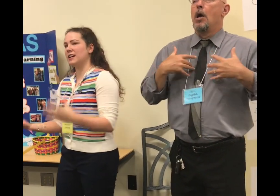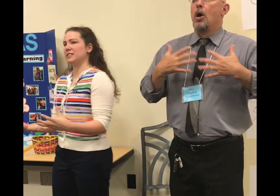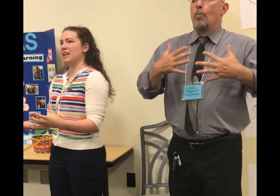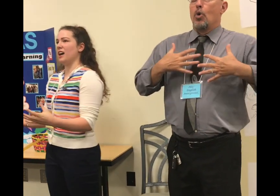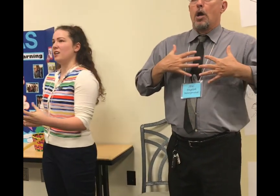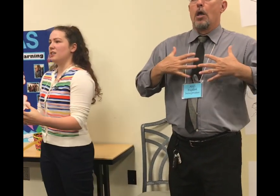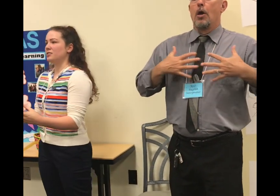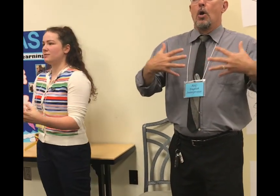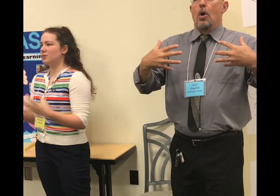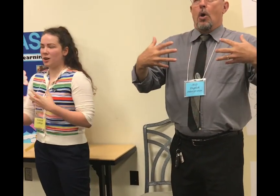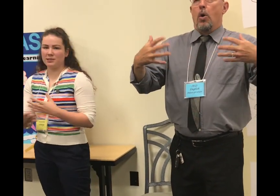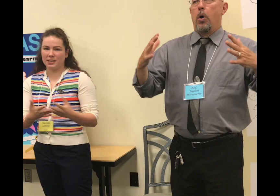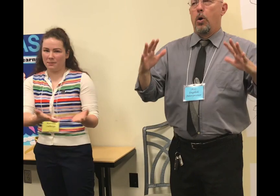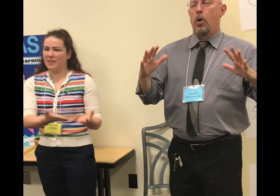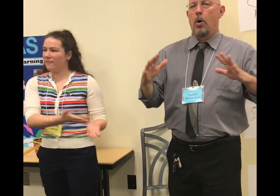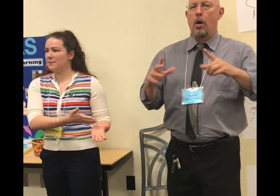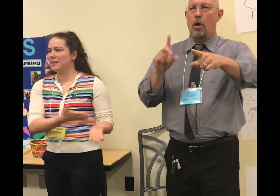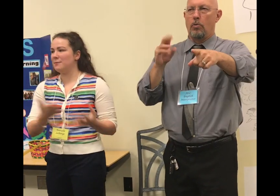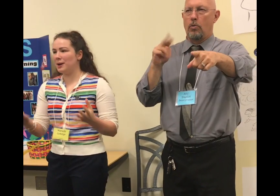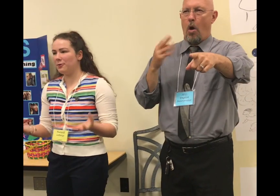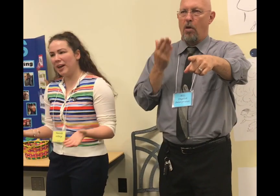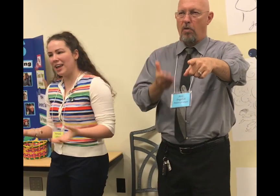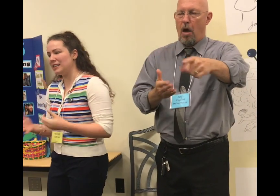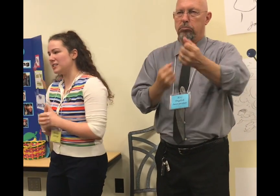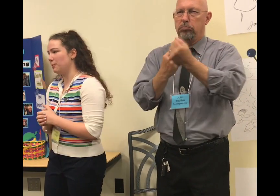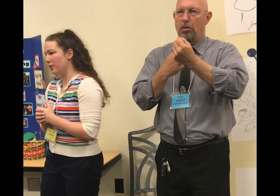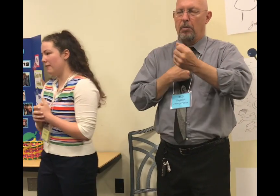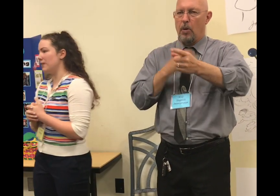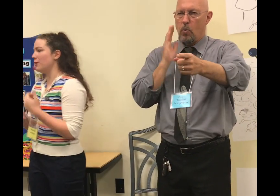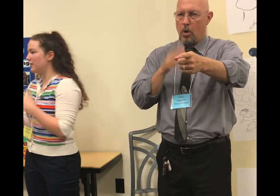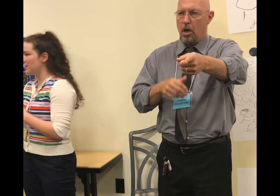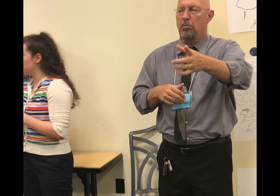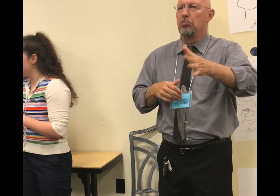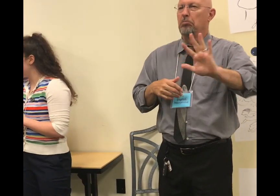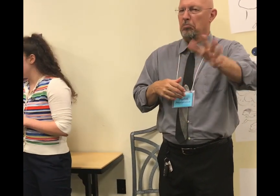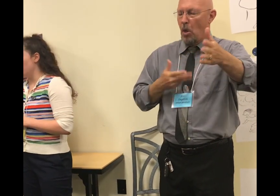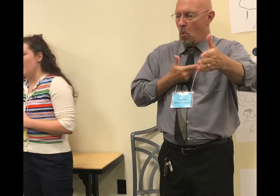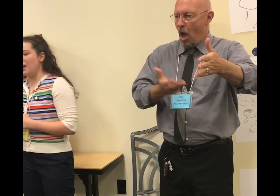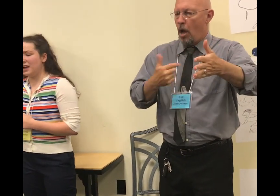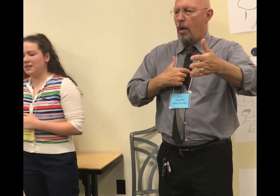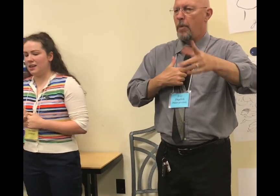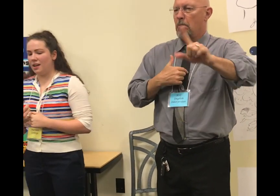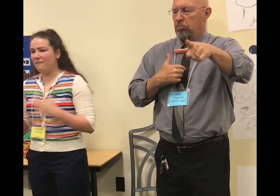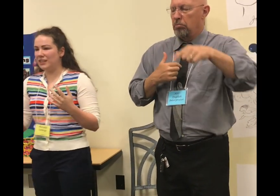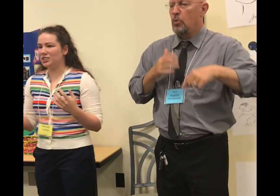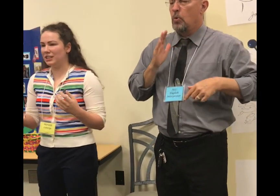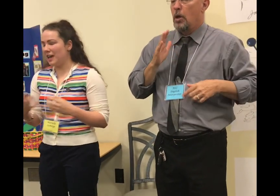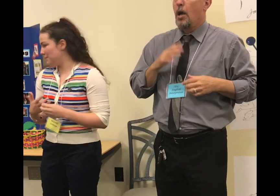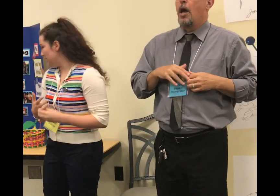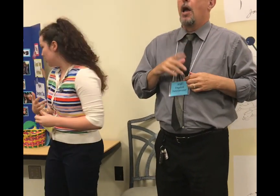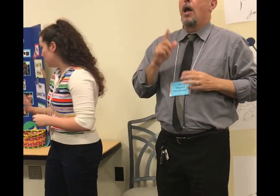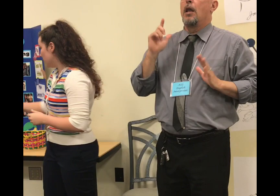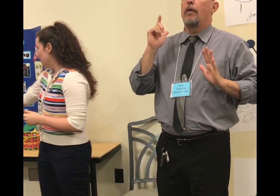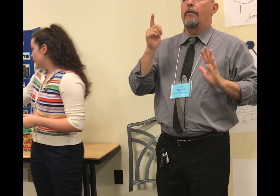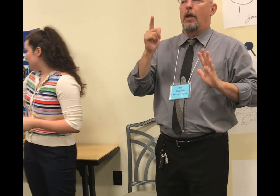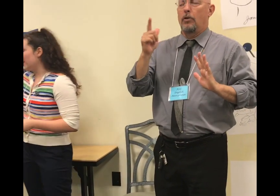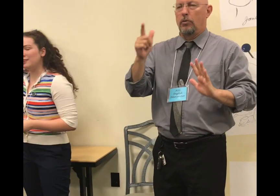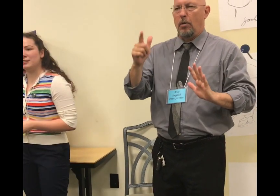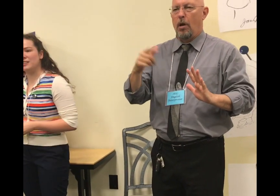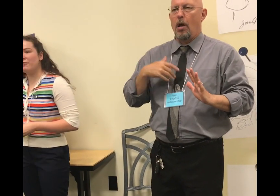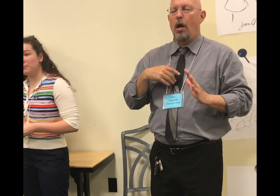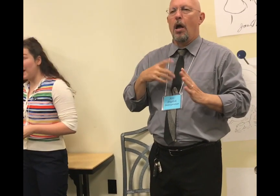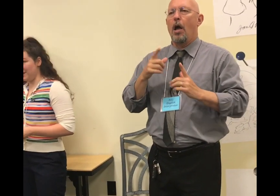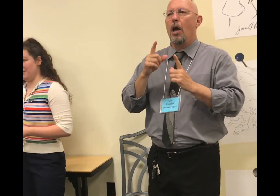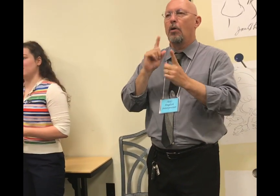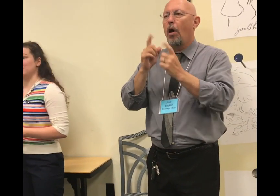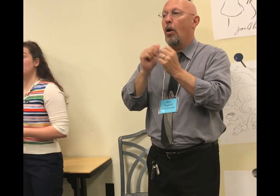I realized that Dawn is going to be there for me no matter what, and supportive and welcoming to me, and eventually led me to talking